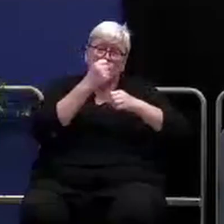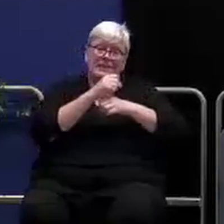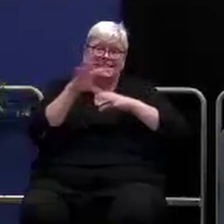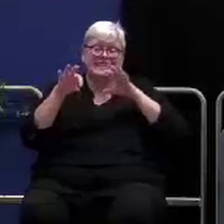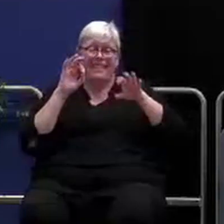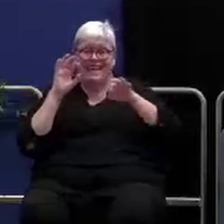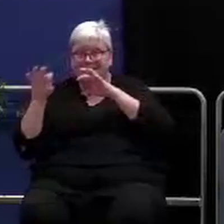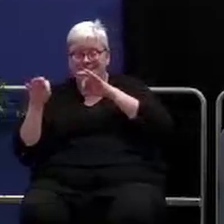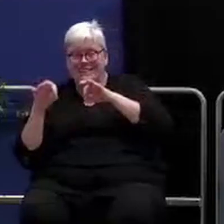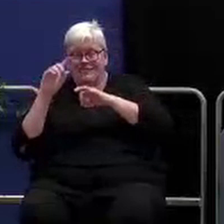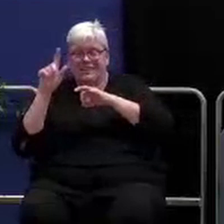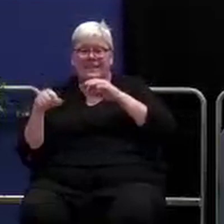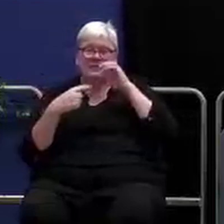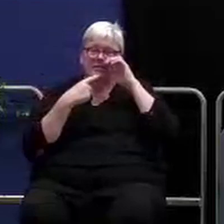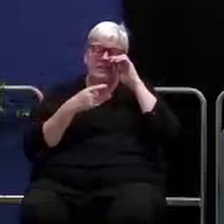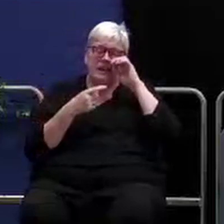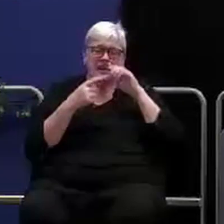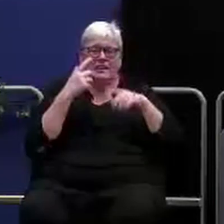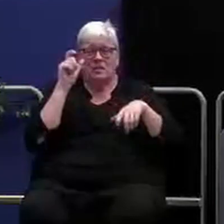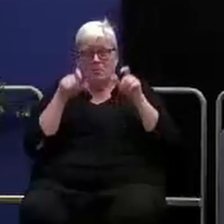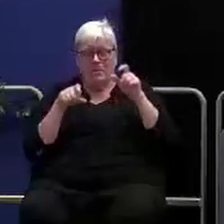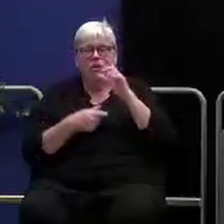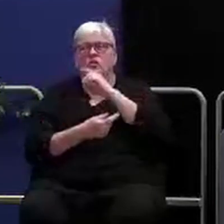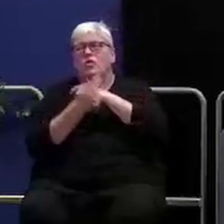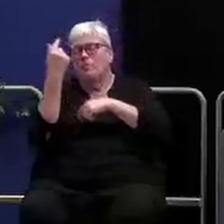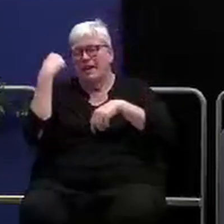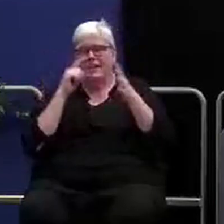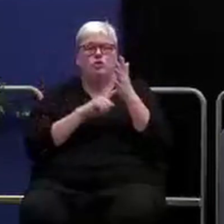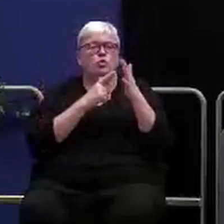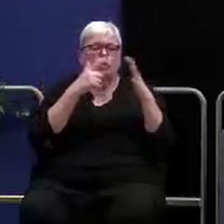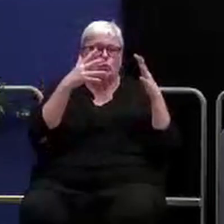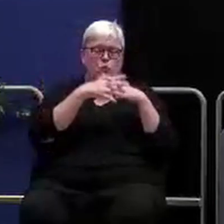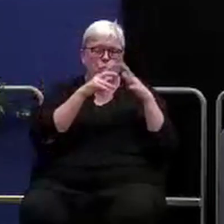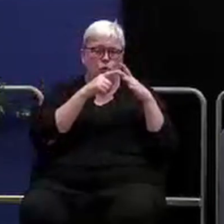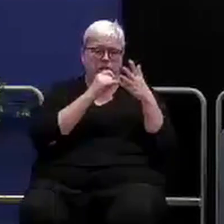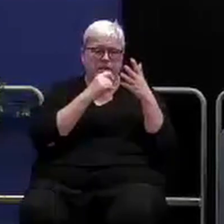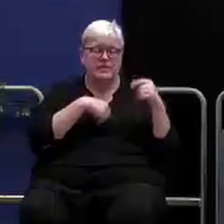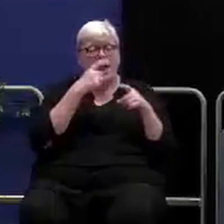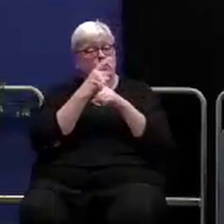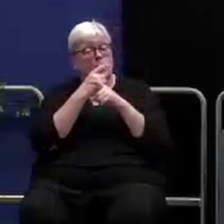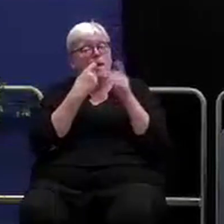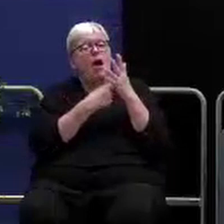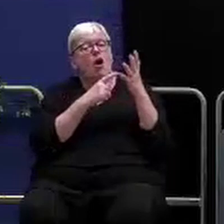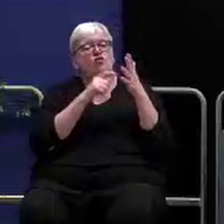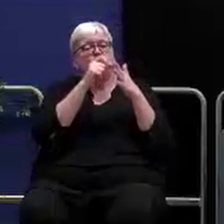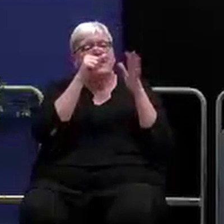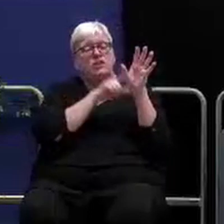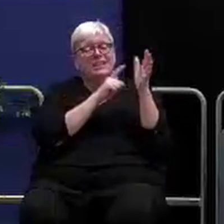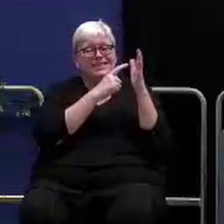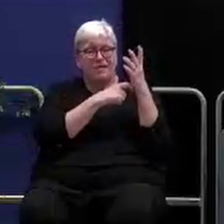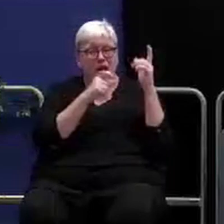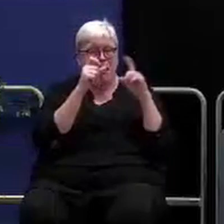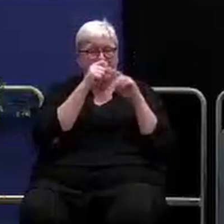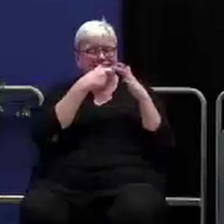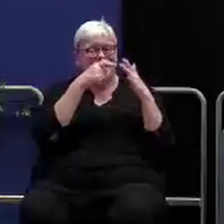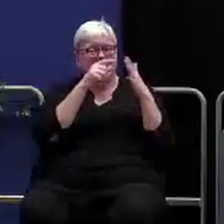selective, I could say, yeah, when people go back to Lewis and many other writers, I talk about Rudyard Kipling. Going back to Rudyard Kipling is not